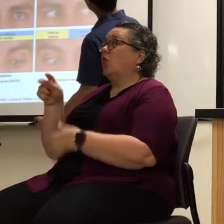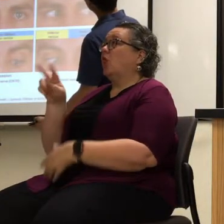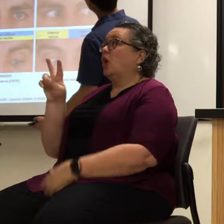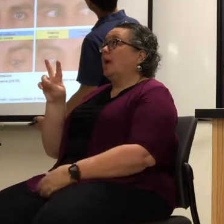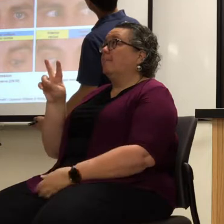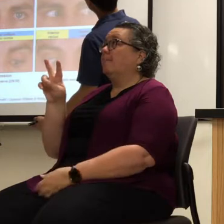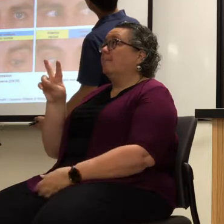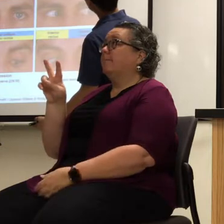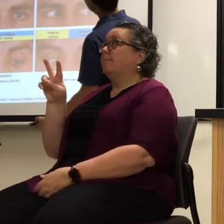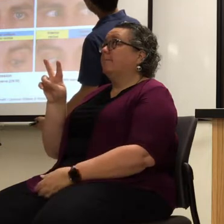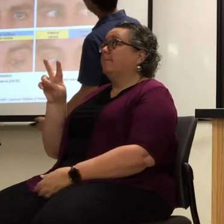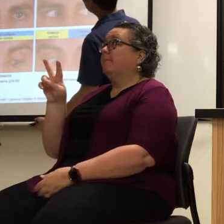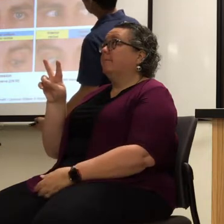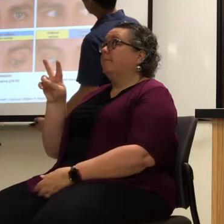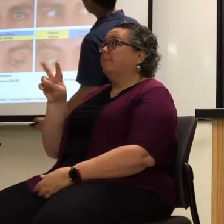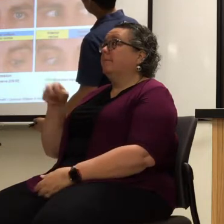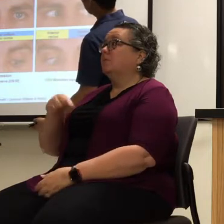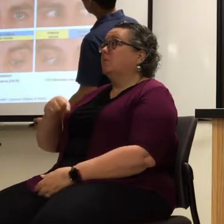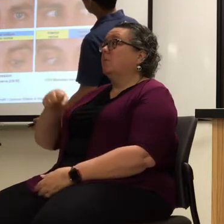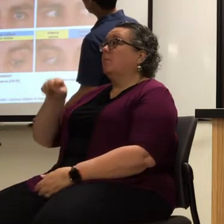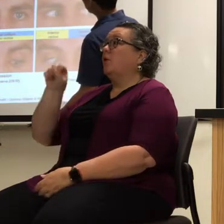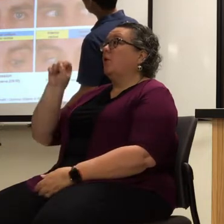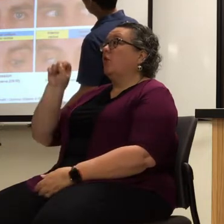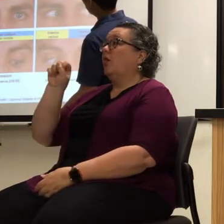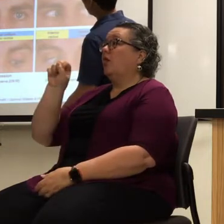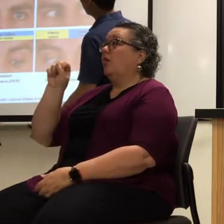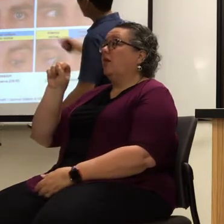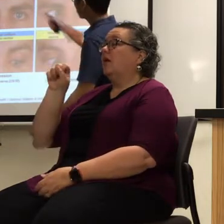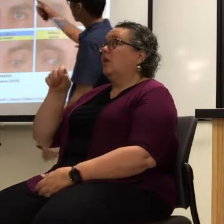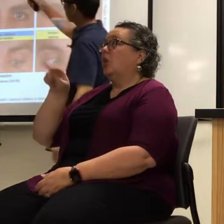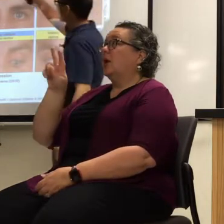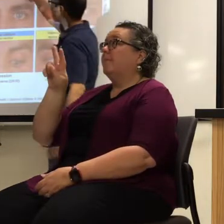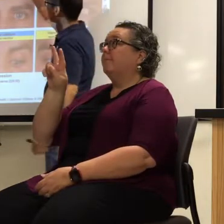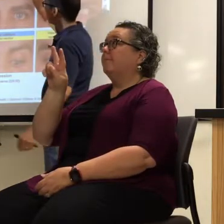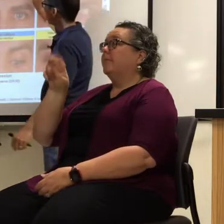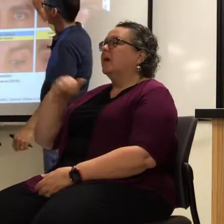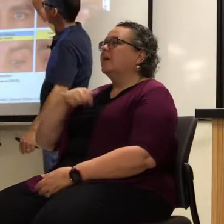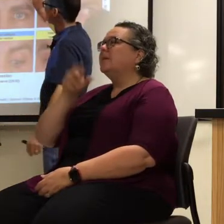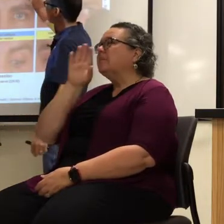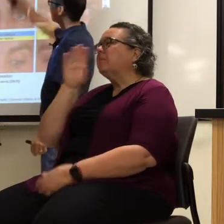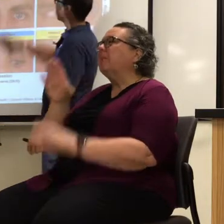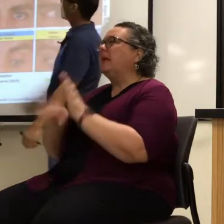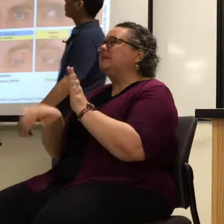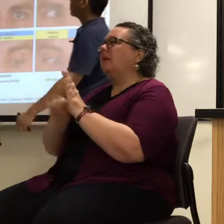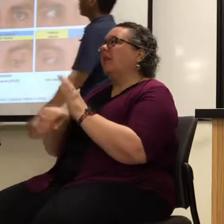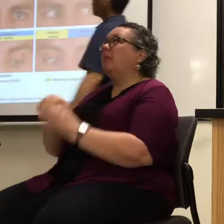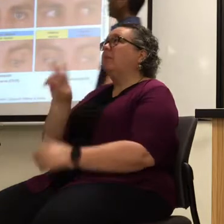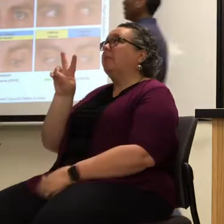up. So which one is looking straight up? Yeah, well, basically looking straight up.